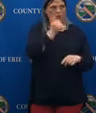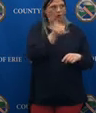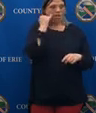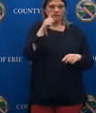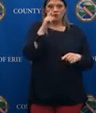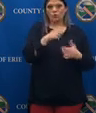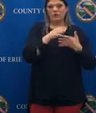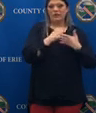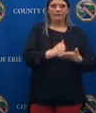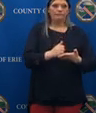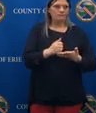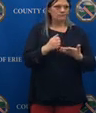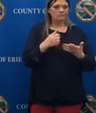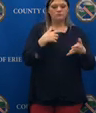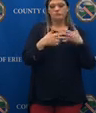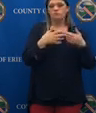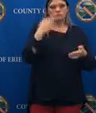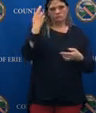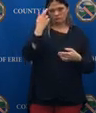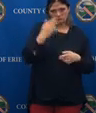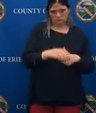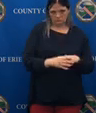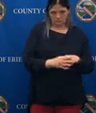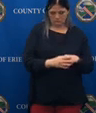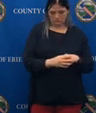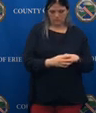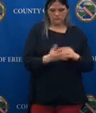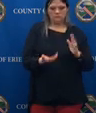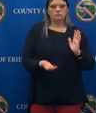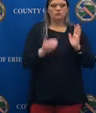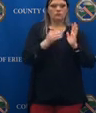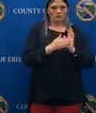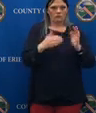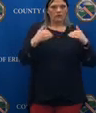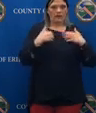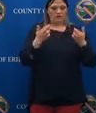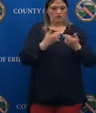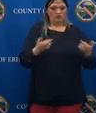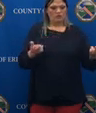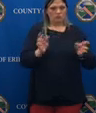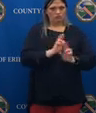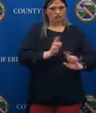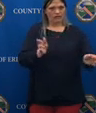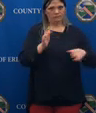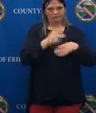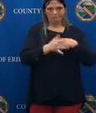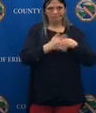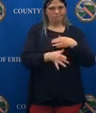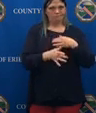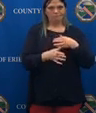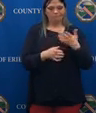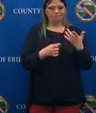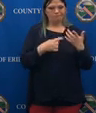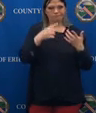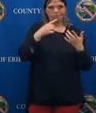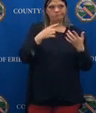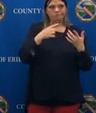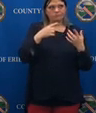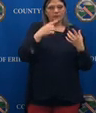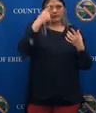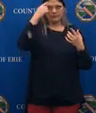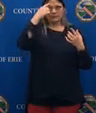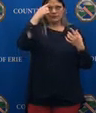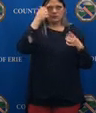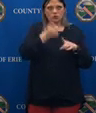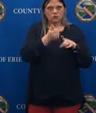help for, whatever reason. So again, have these resources on hand. Just really do a mental survey or